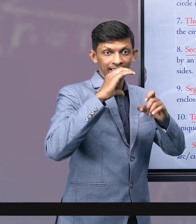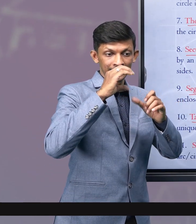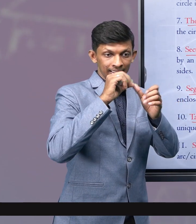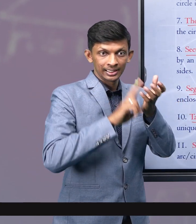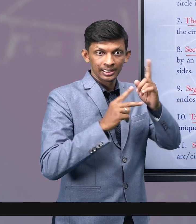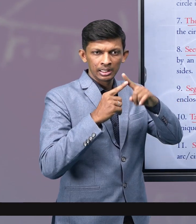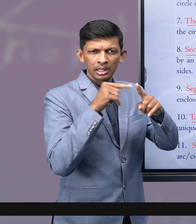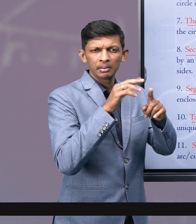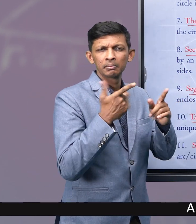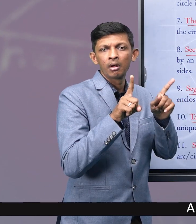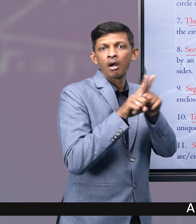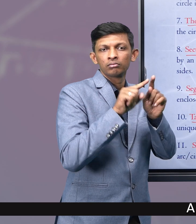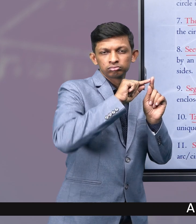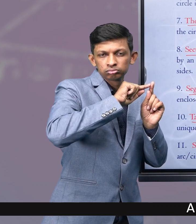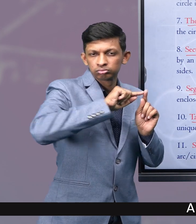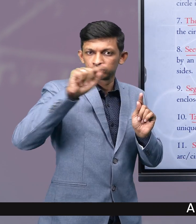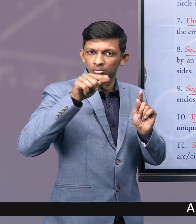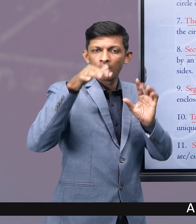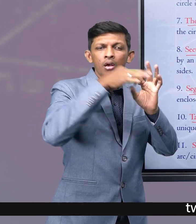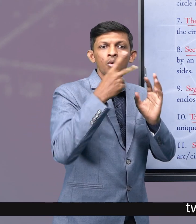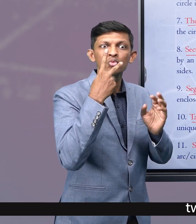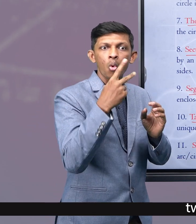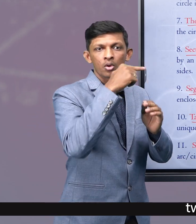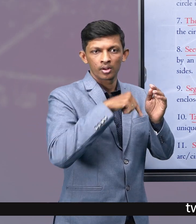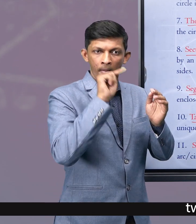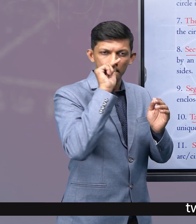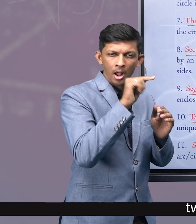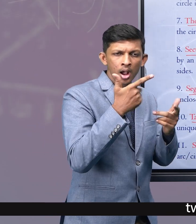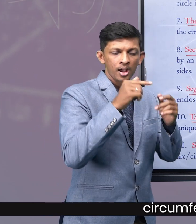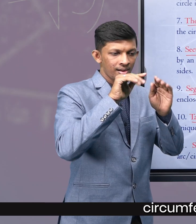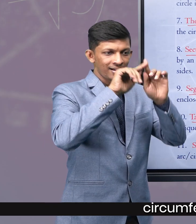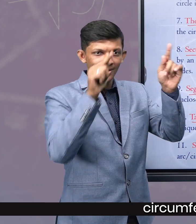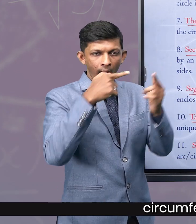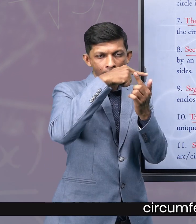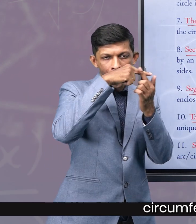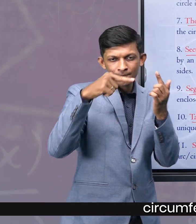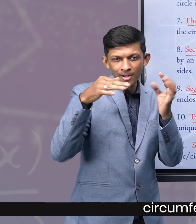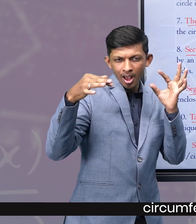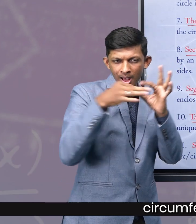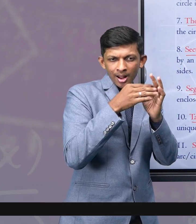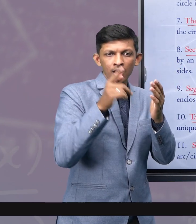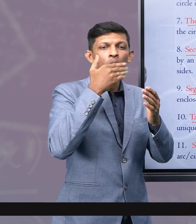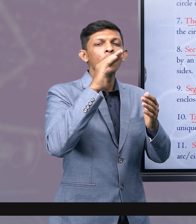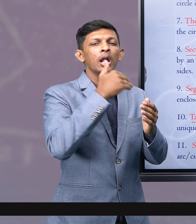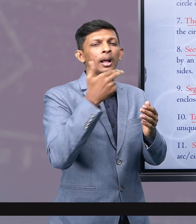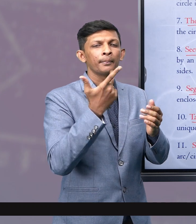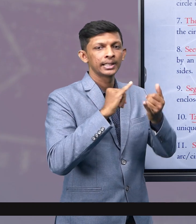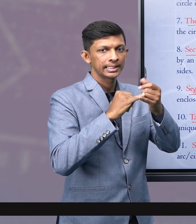Secant. A line that intersects 2 points on an arc or circumference of a circle is called the secant.